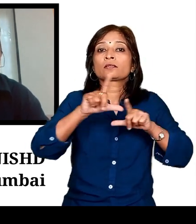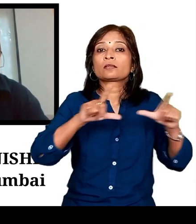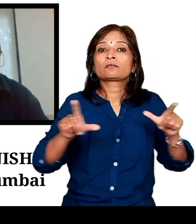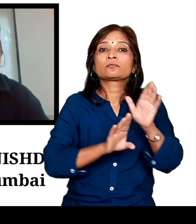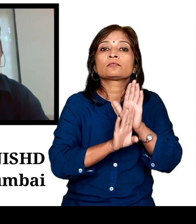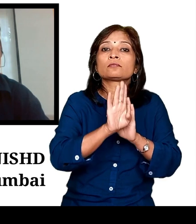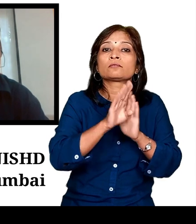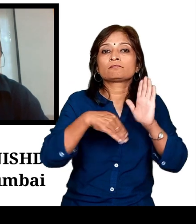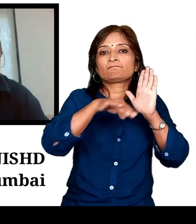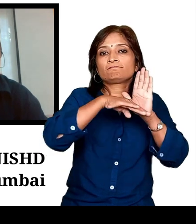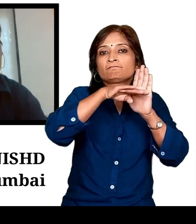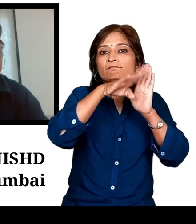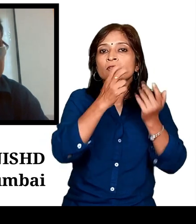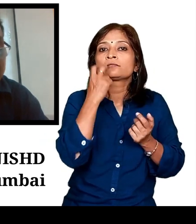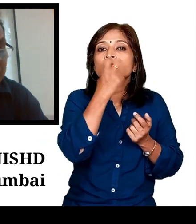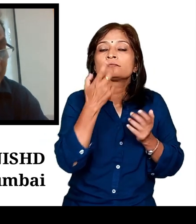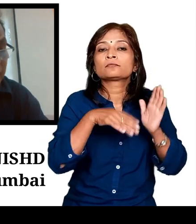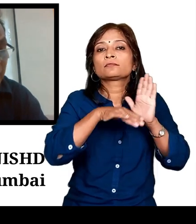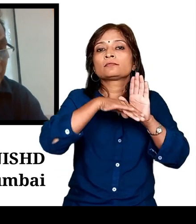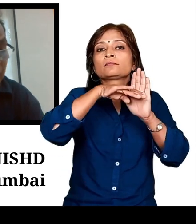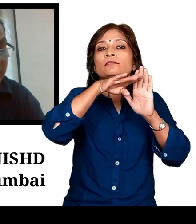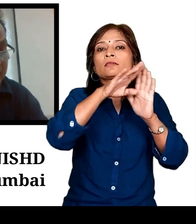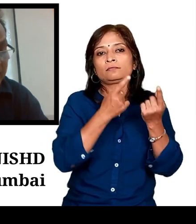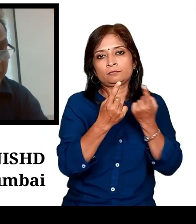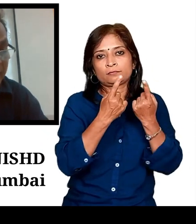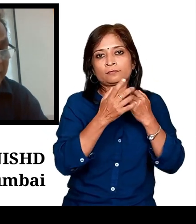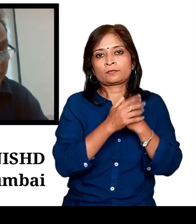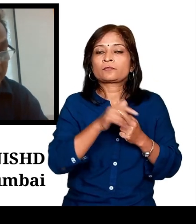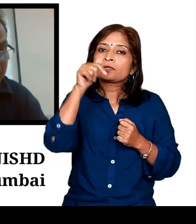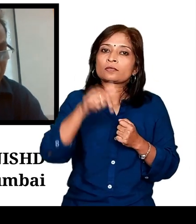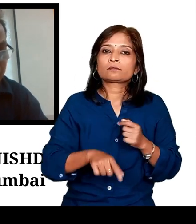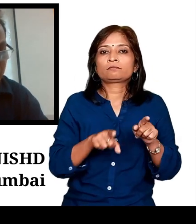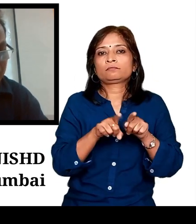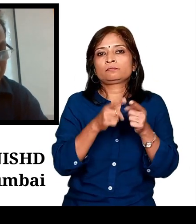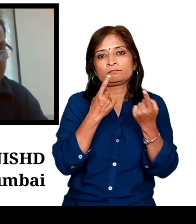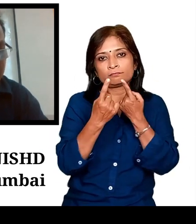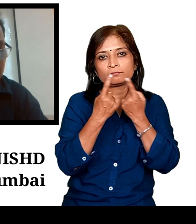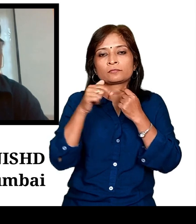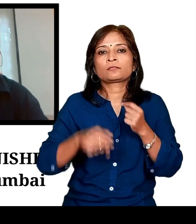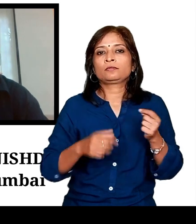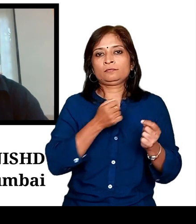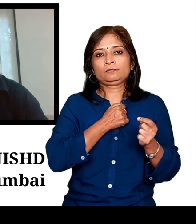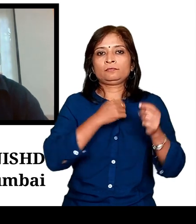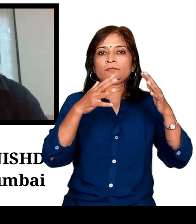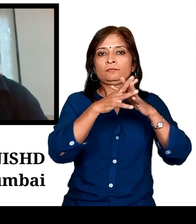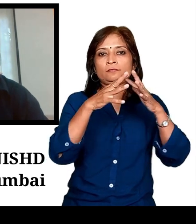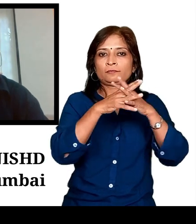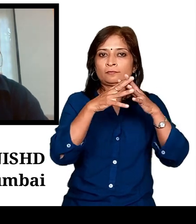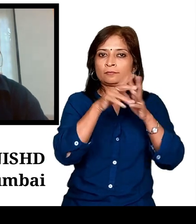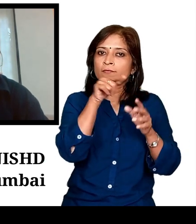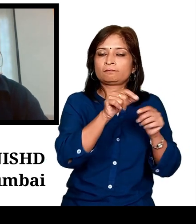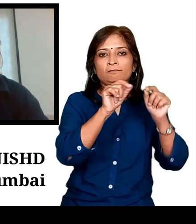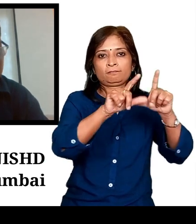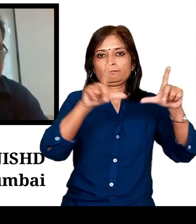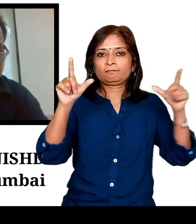language level and the speech level after that. So all that can be taken from our website. So detail number of things